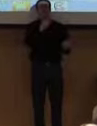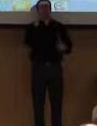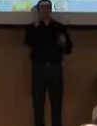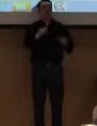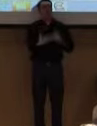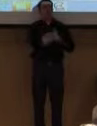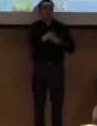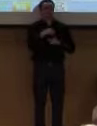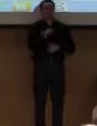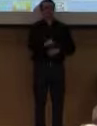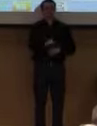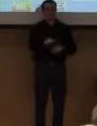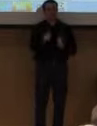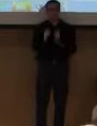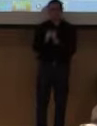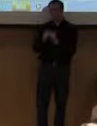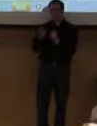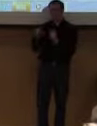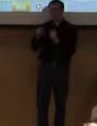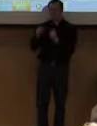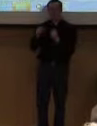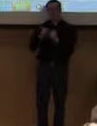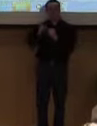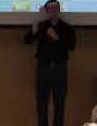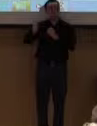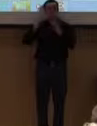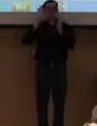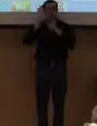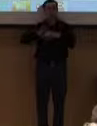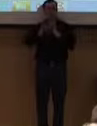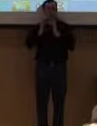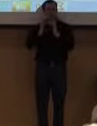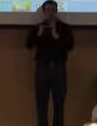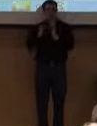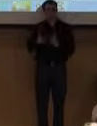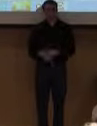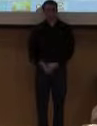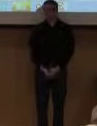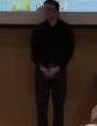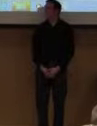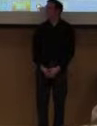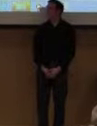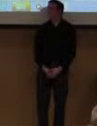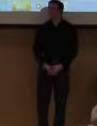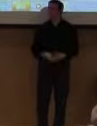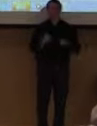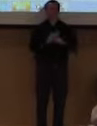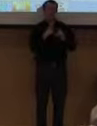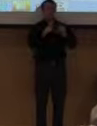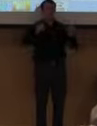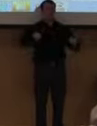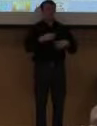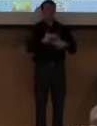I could incorporate this into an online distance tutoring format. And by using screen share, we